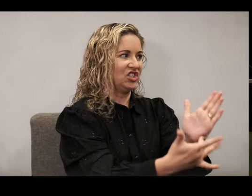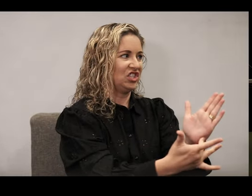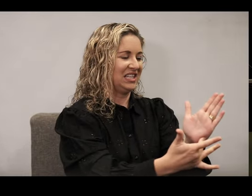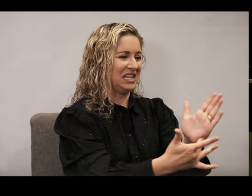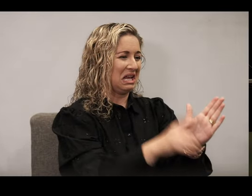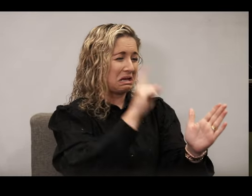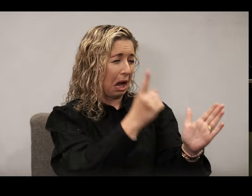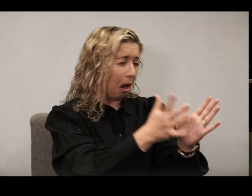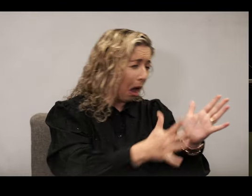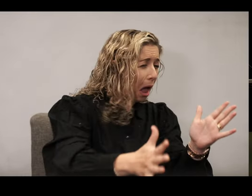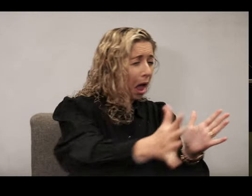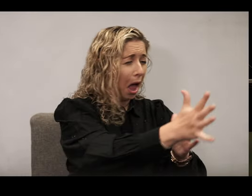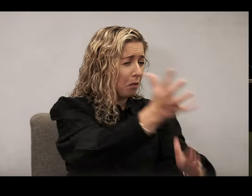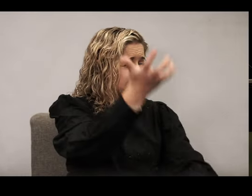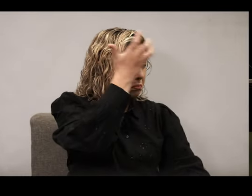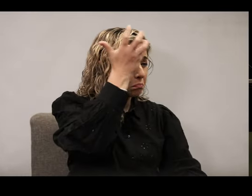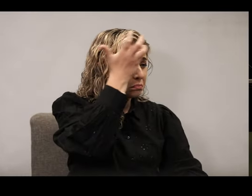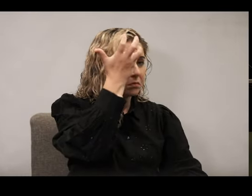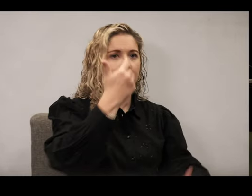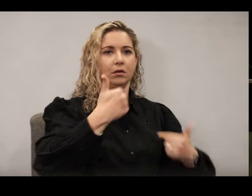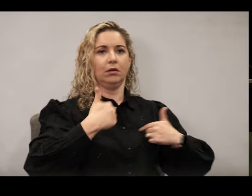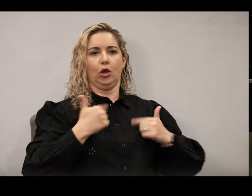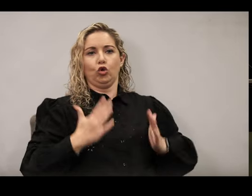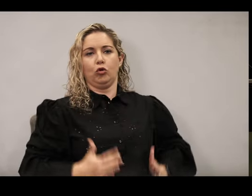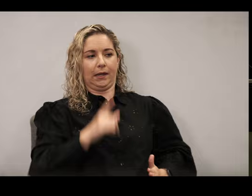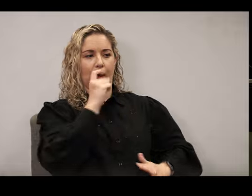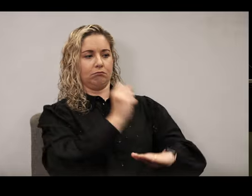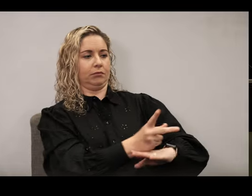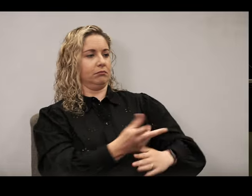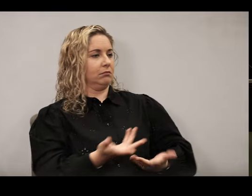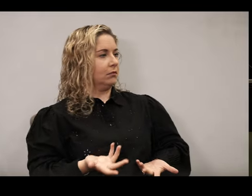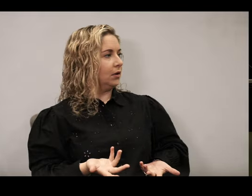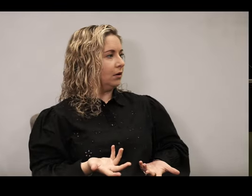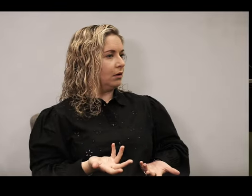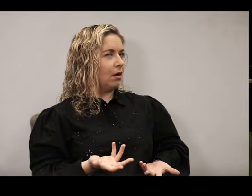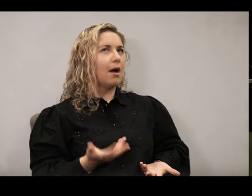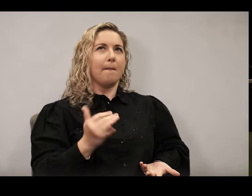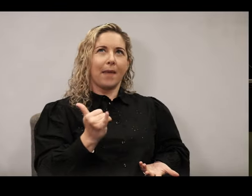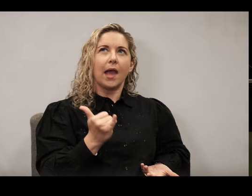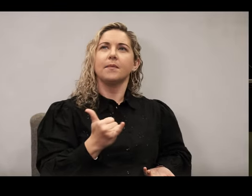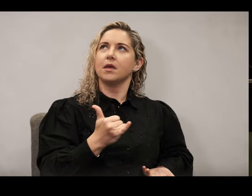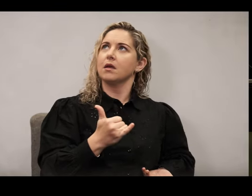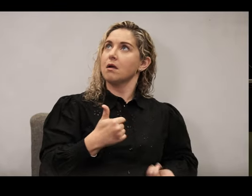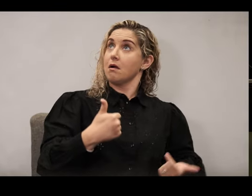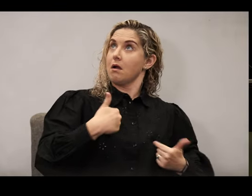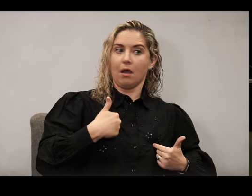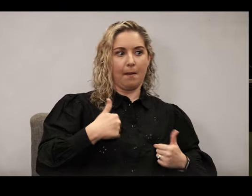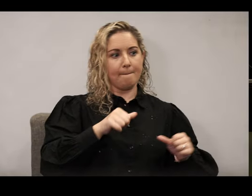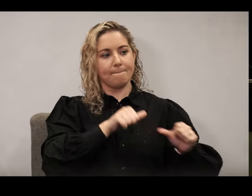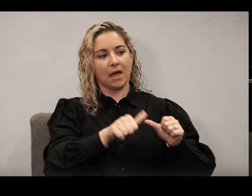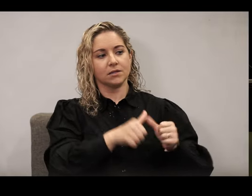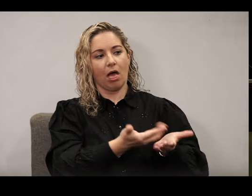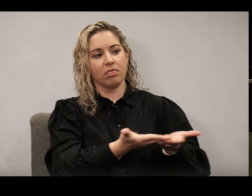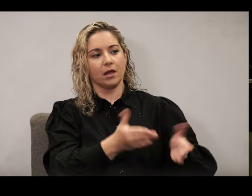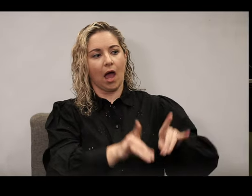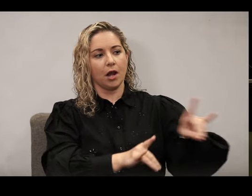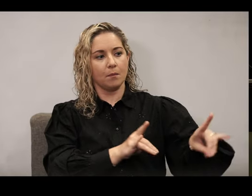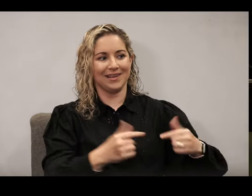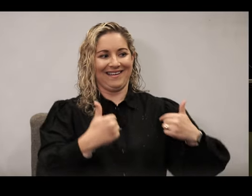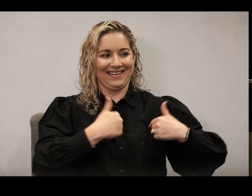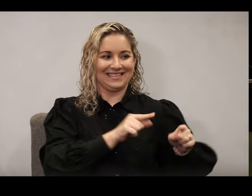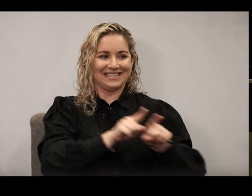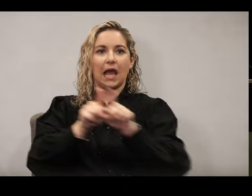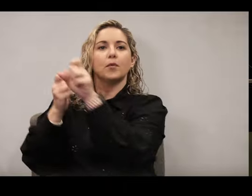animal intelligence. And so, high-level intelligence and reasoning, that must be what it means to be created in the image of God. Animals don't